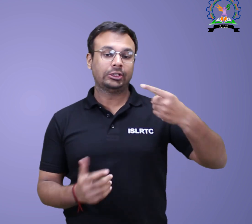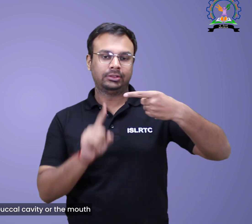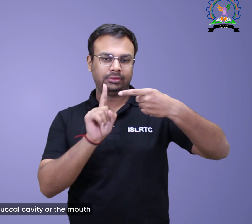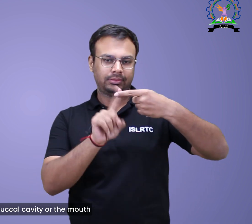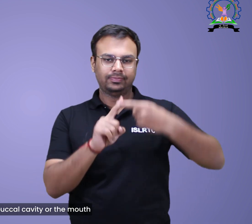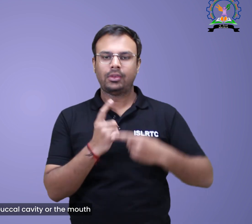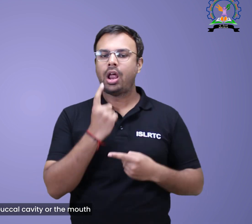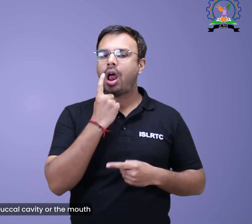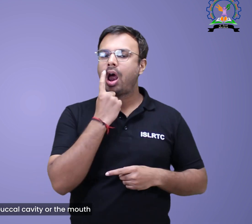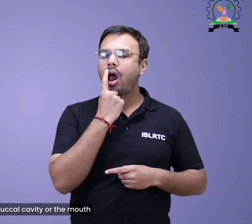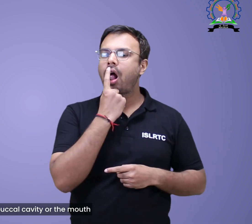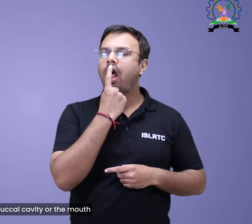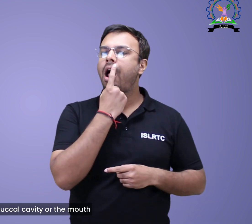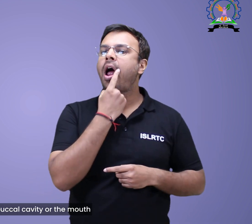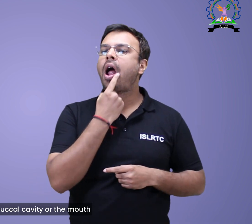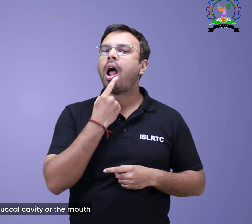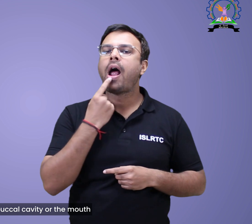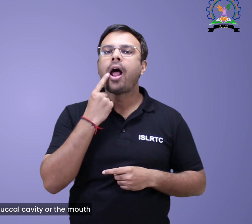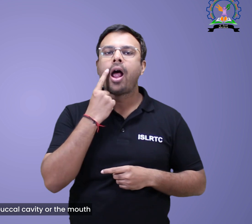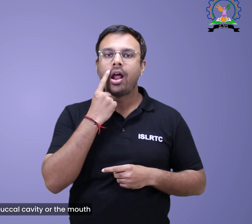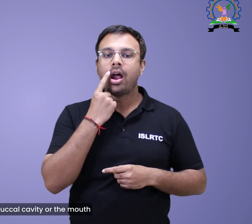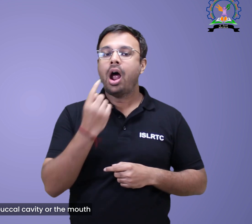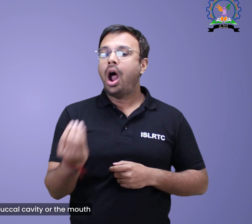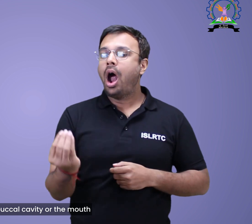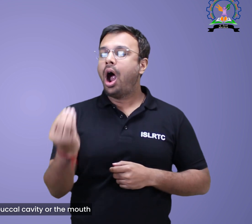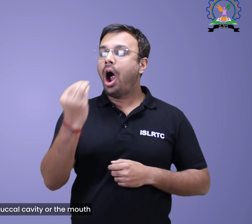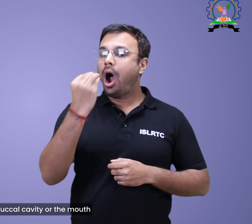I. The buccal cavity or the mouth.